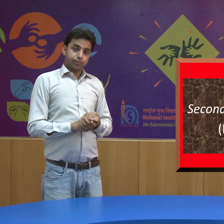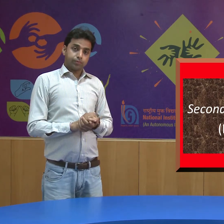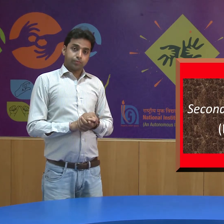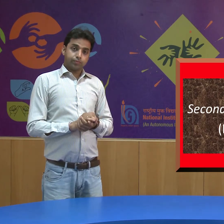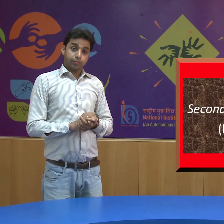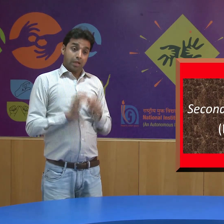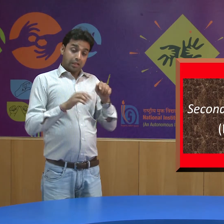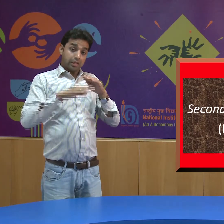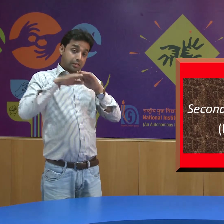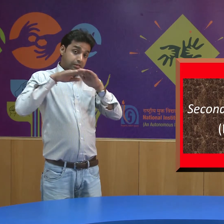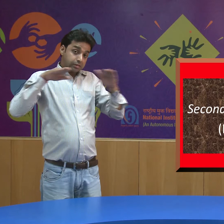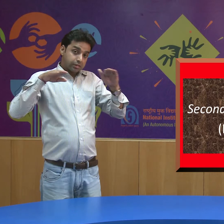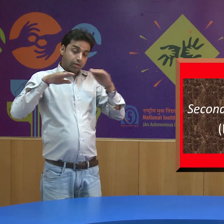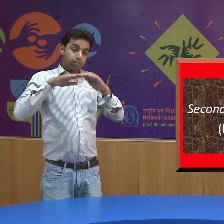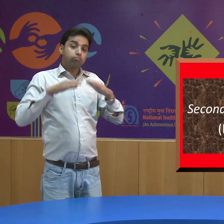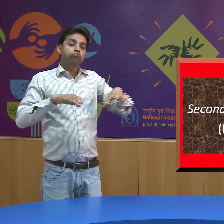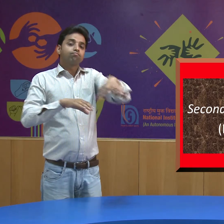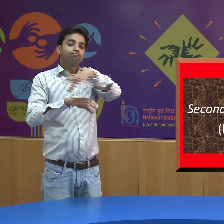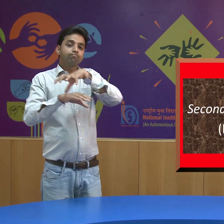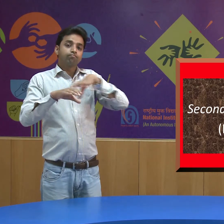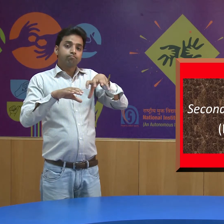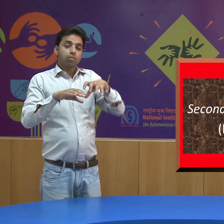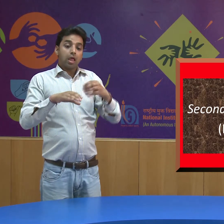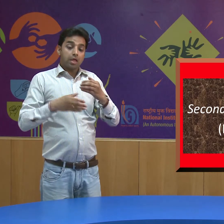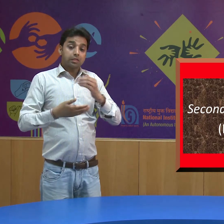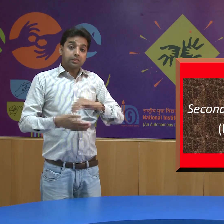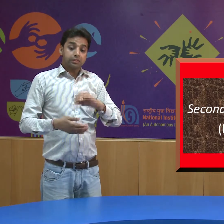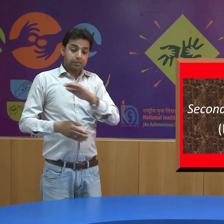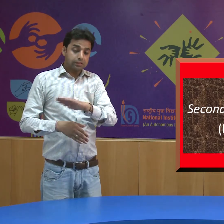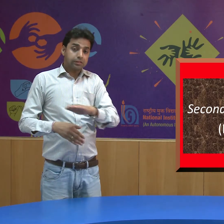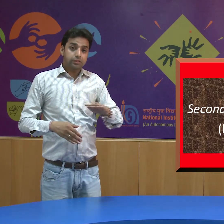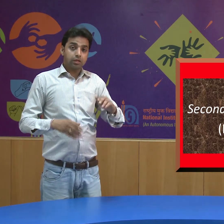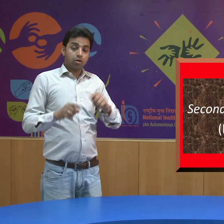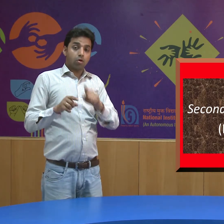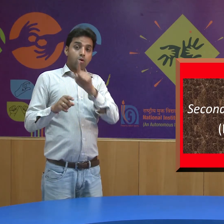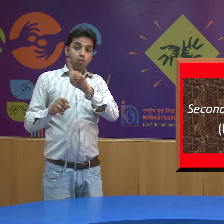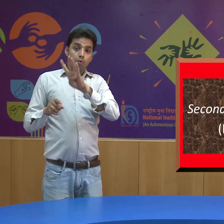This level covers children from 14 to 18 years of age.